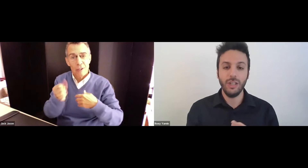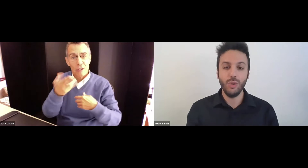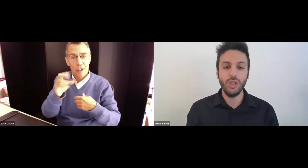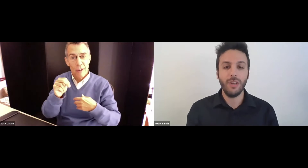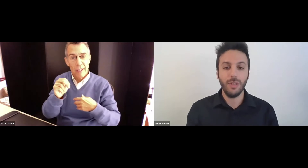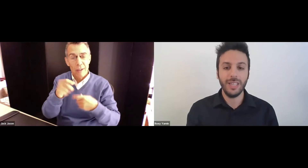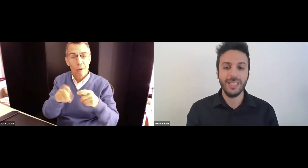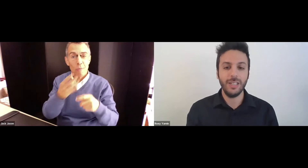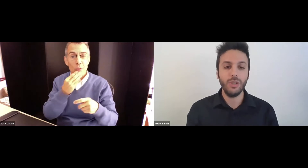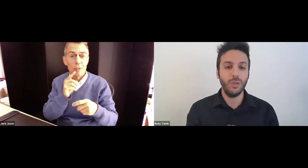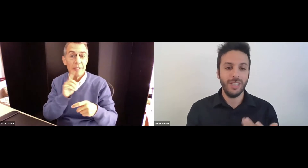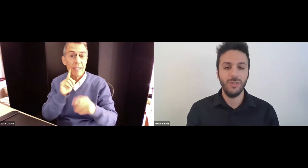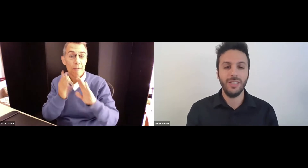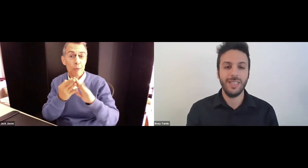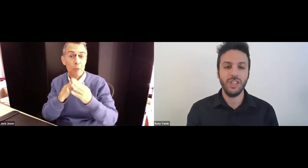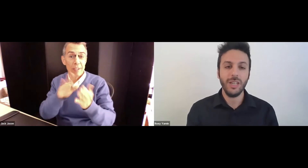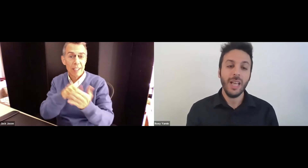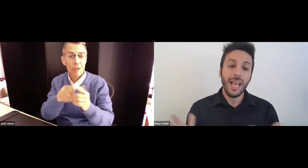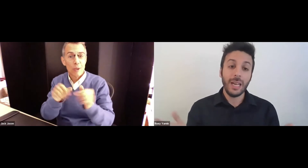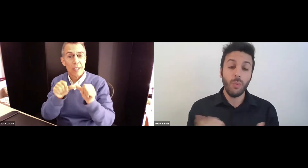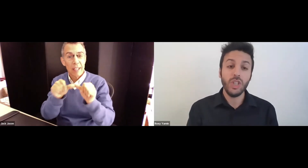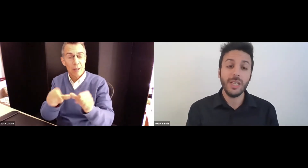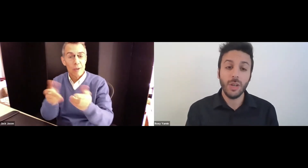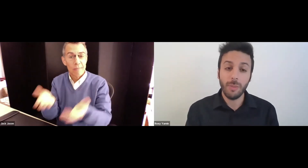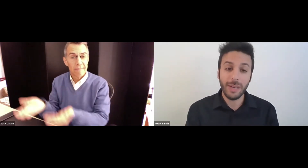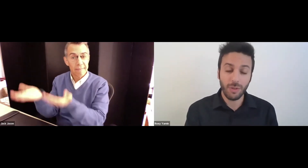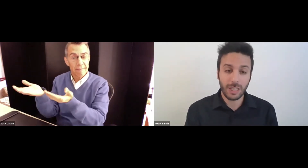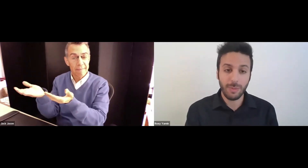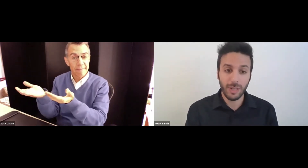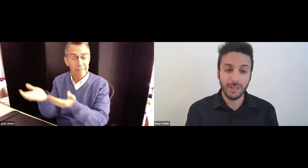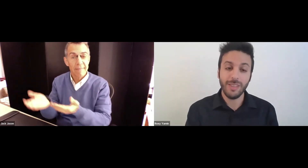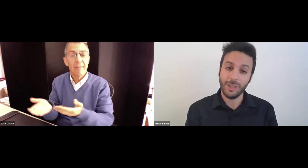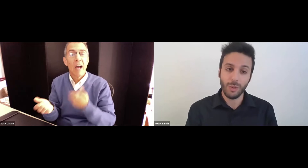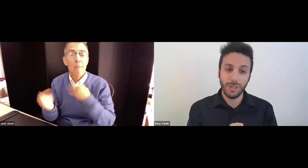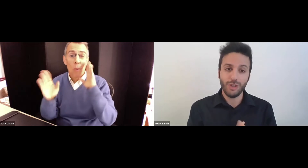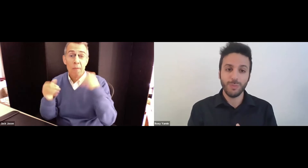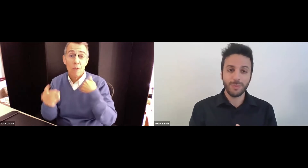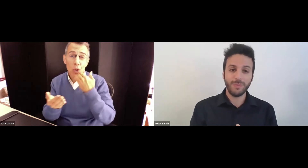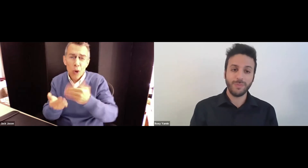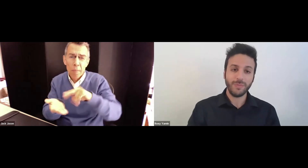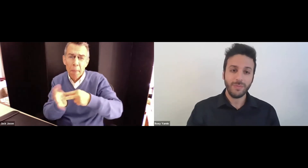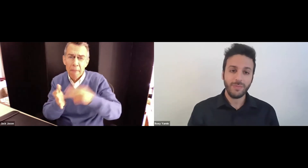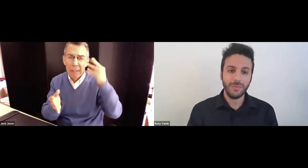Jewish Deaf Community Center to continue this session, and I'm wishing us all a meaningful experience. Thank you so much.